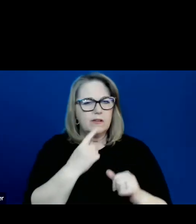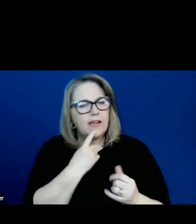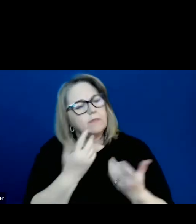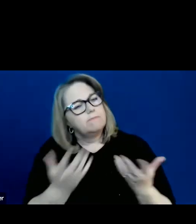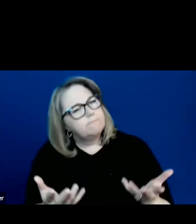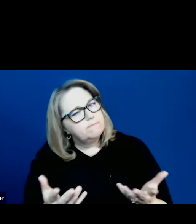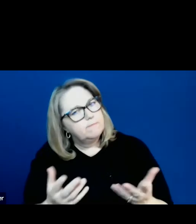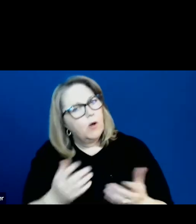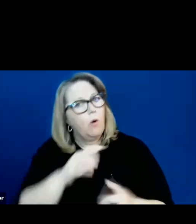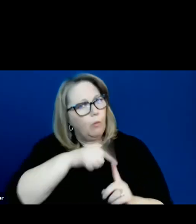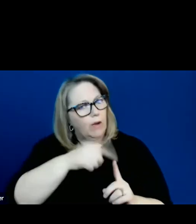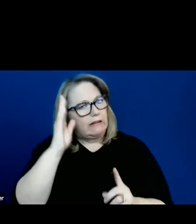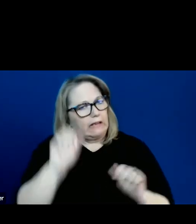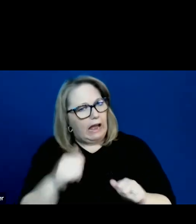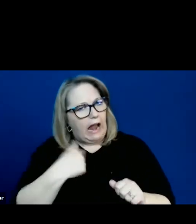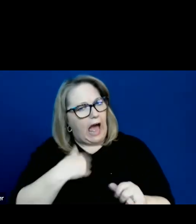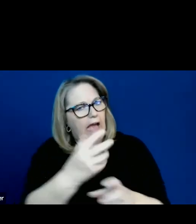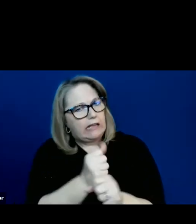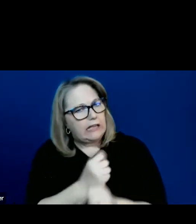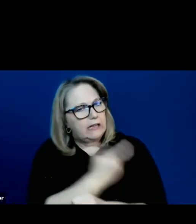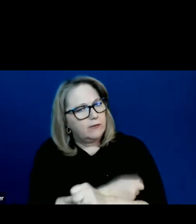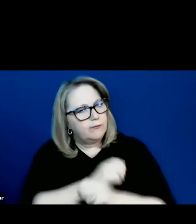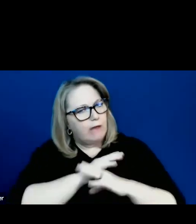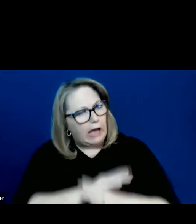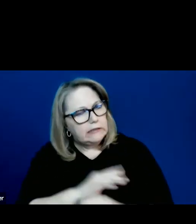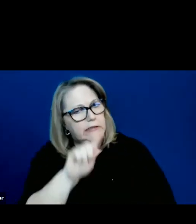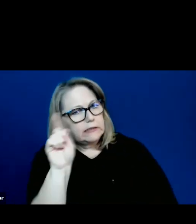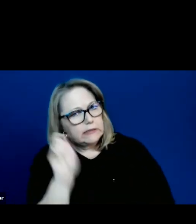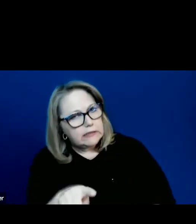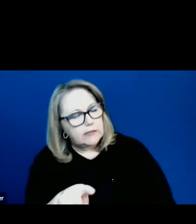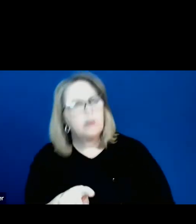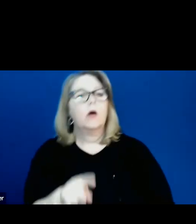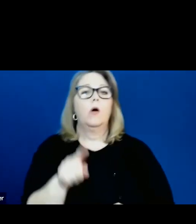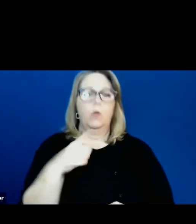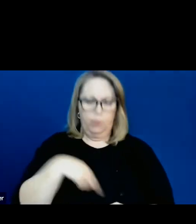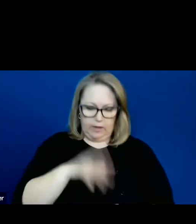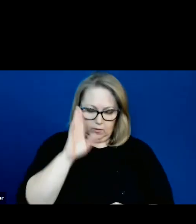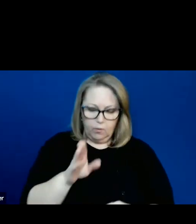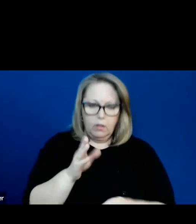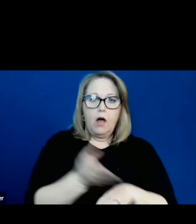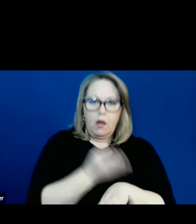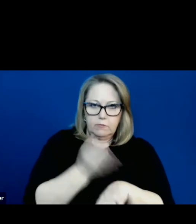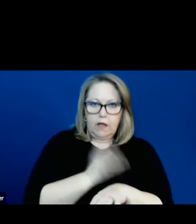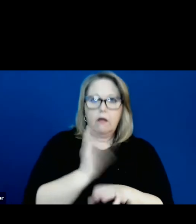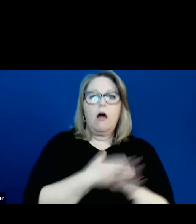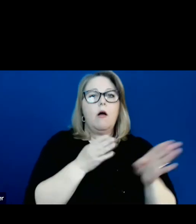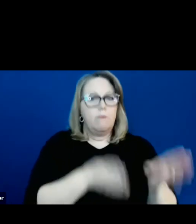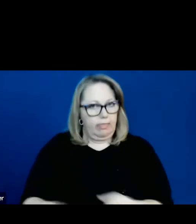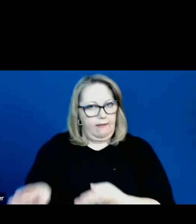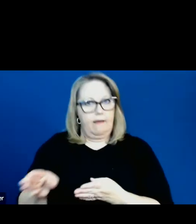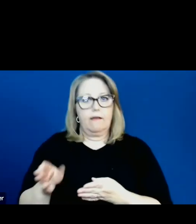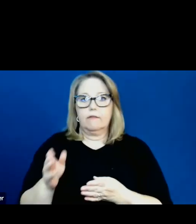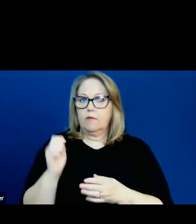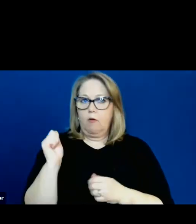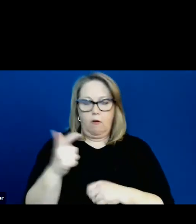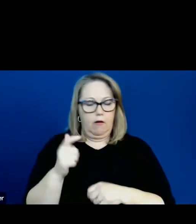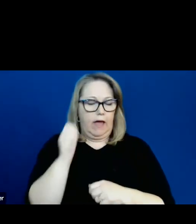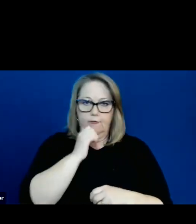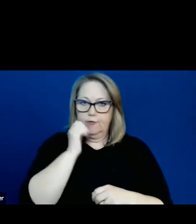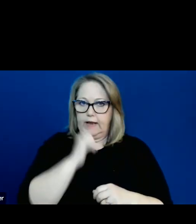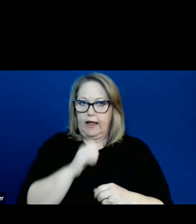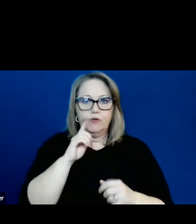distributions, and our goal is to provide updates as frequently as possible. We are working on some exciting new ways to communicate this